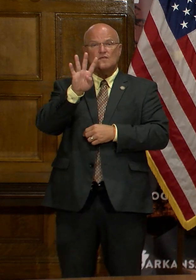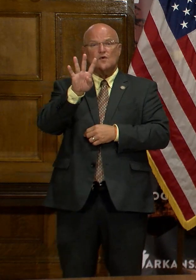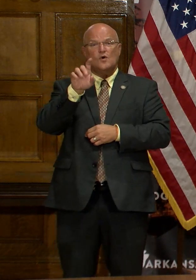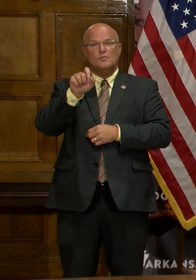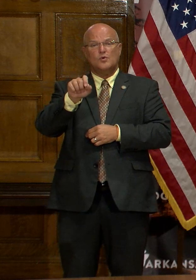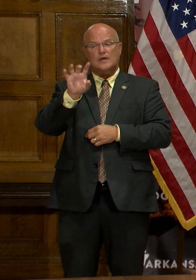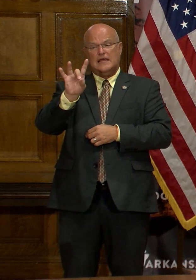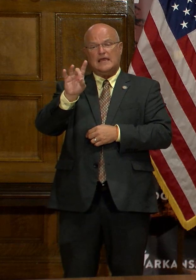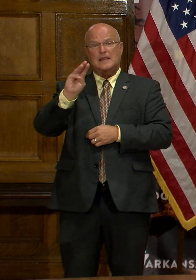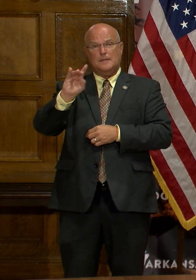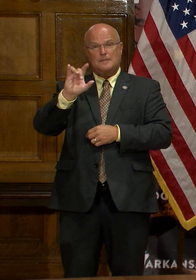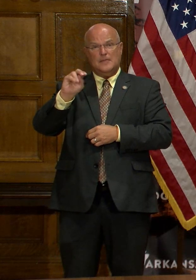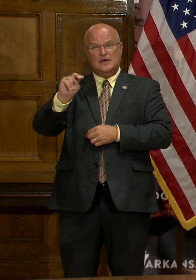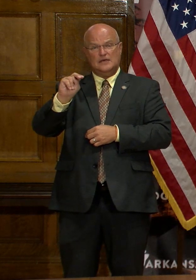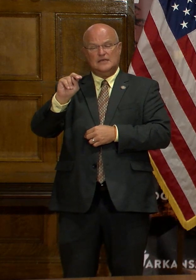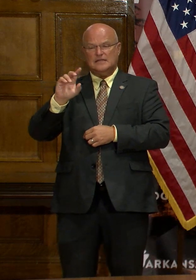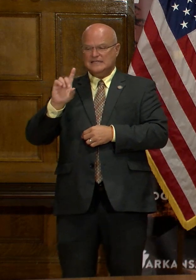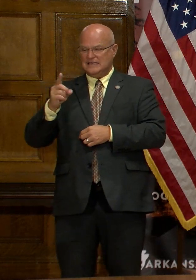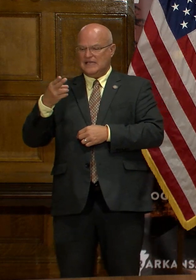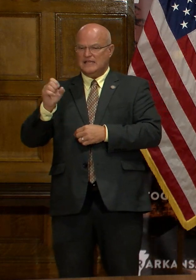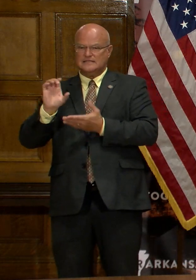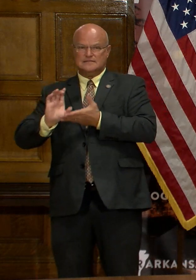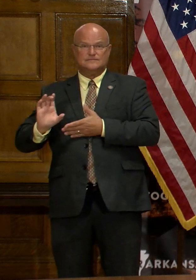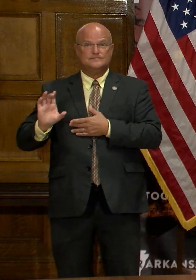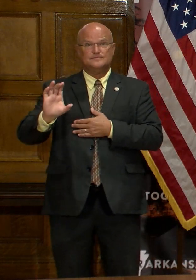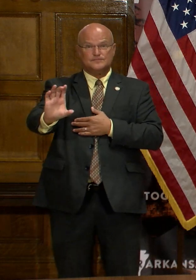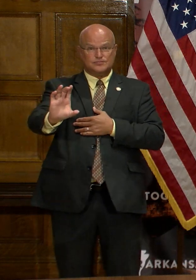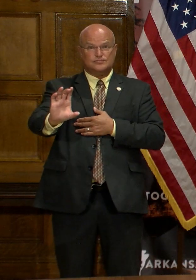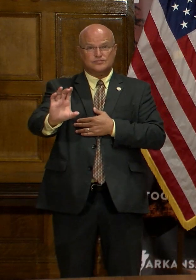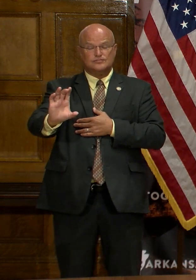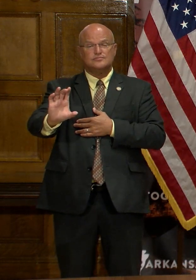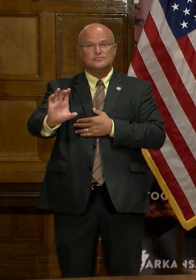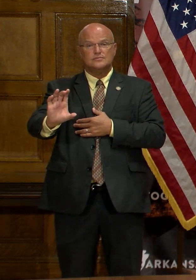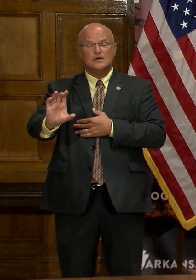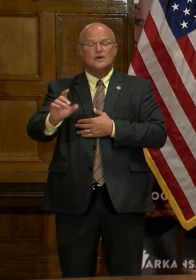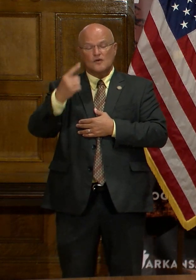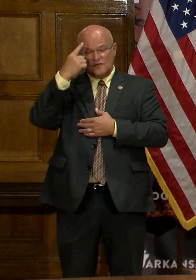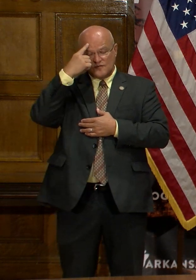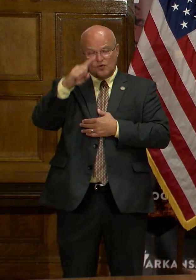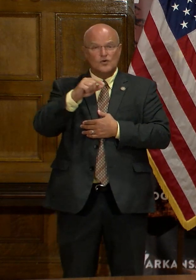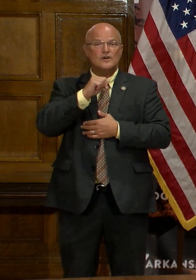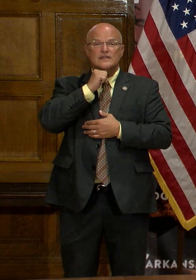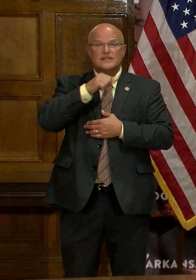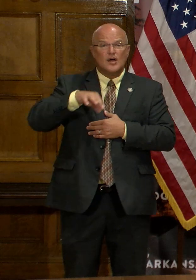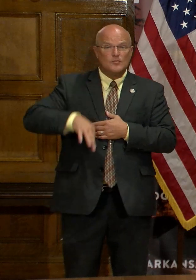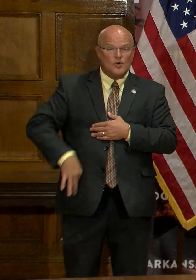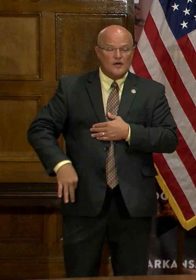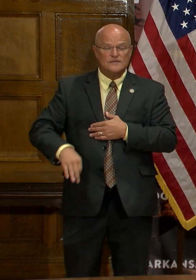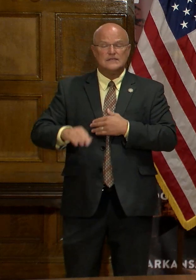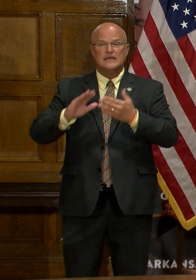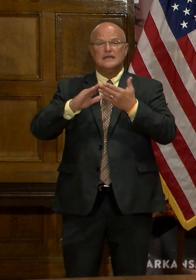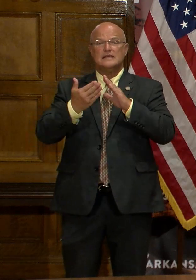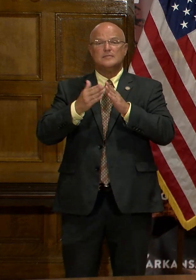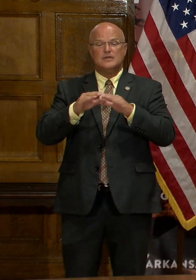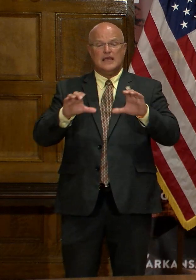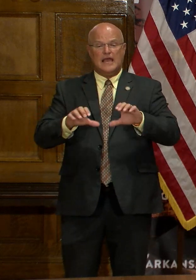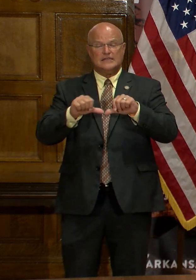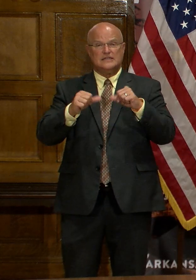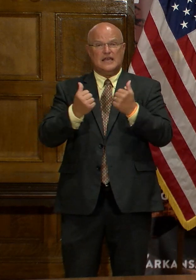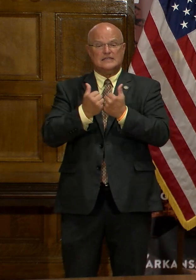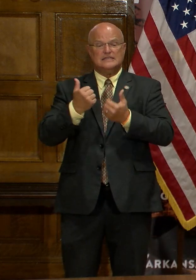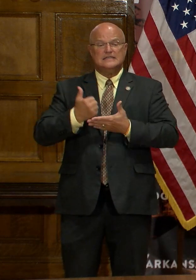million has been issued by the Department of Human Services to nonprofits and community action agencies to provide